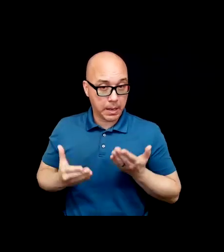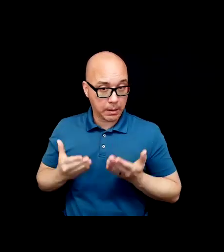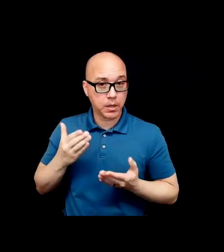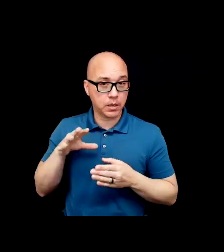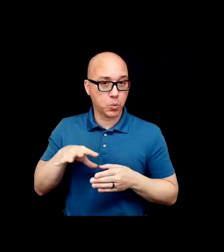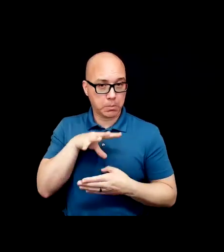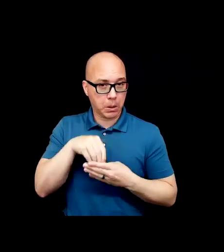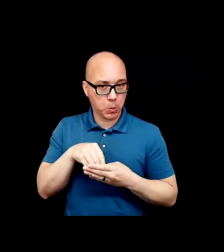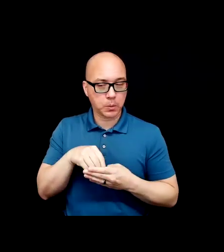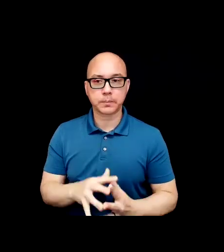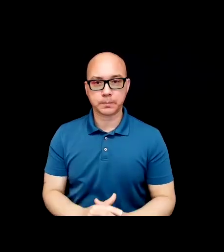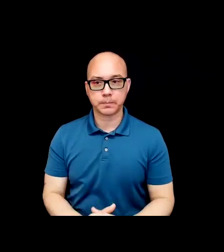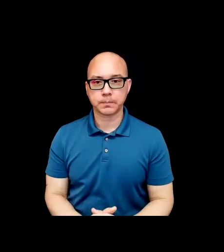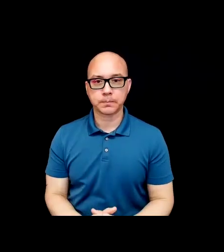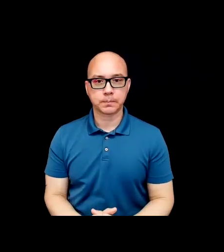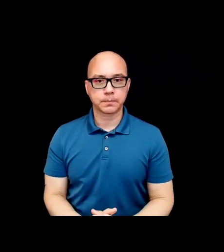earnings.